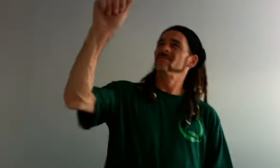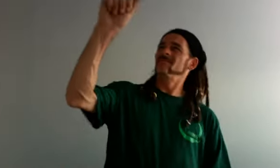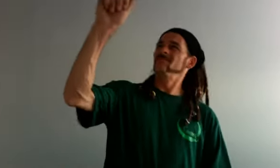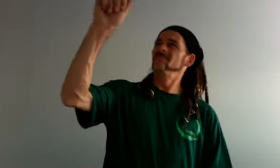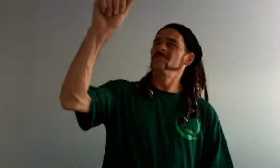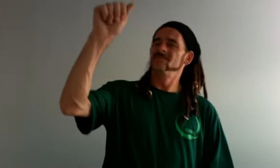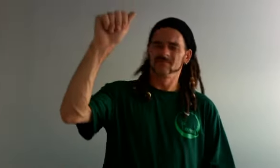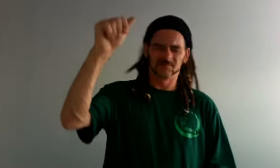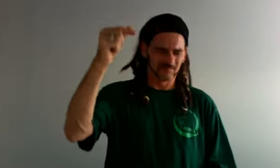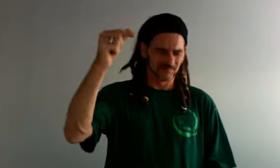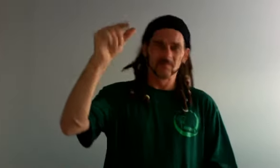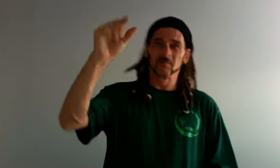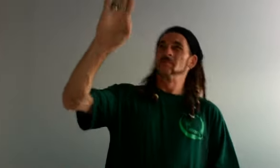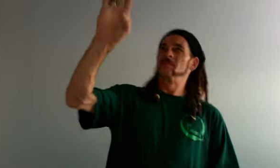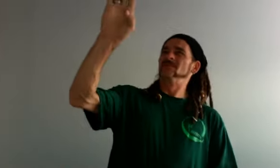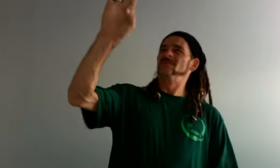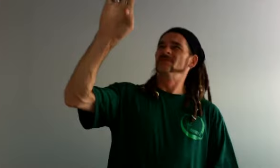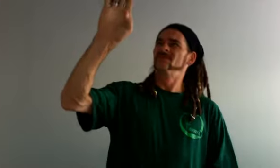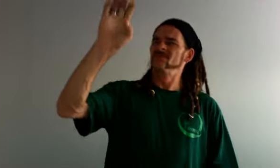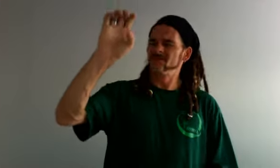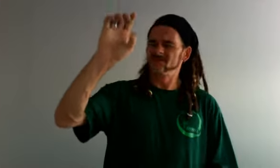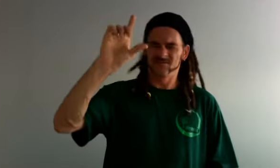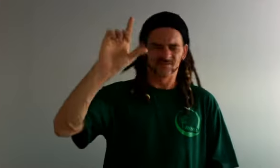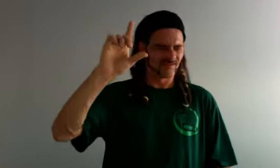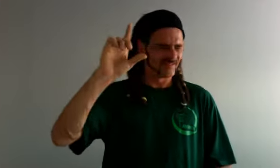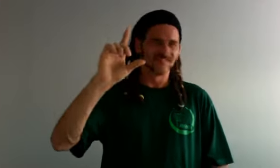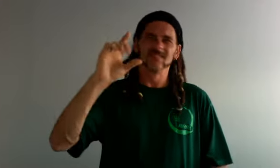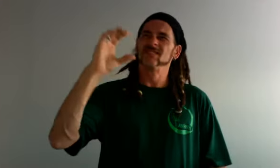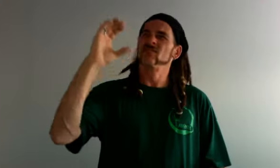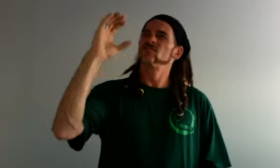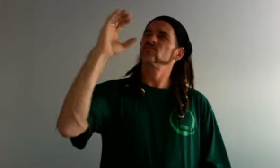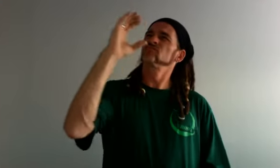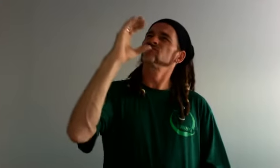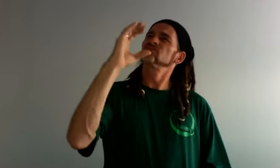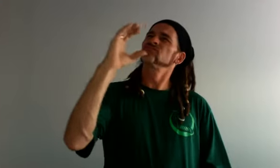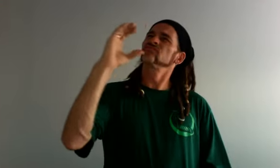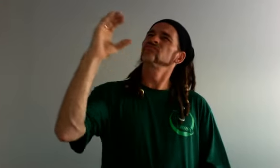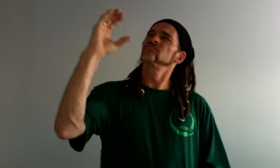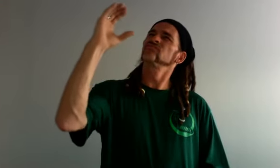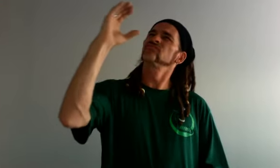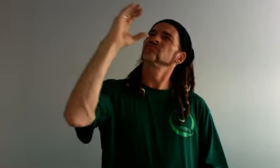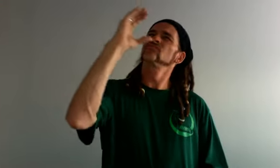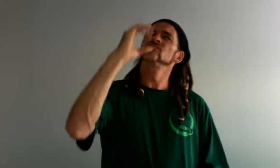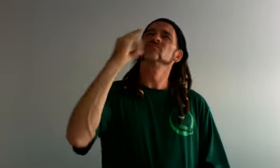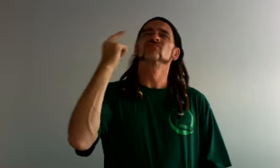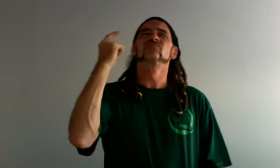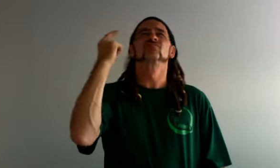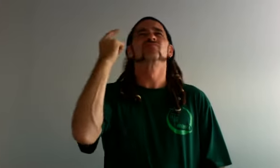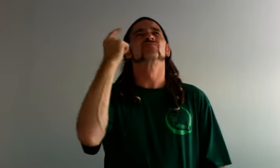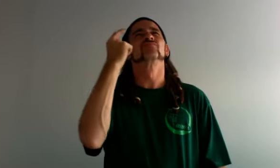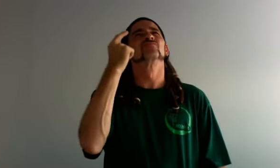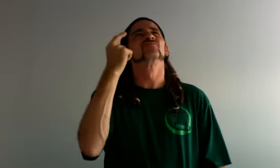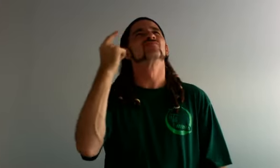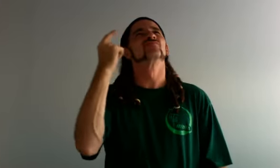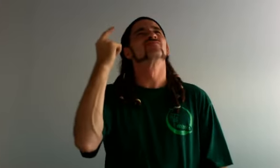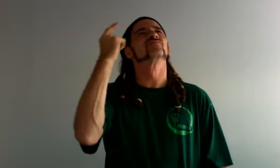property law center to one people's project, anti-racist action. I've done all I can to change myself